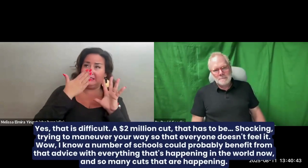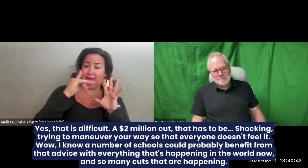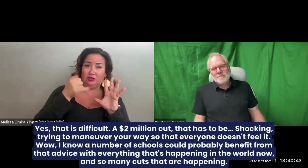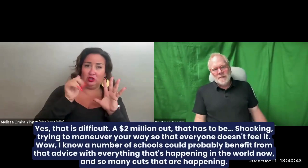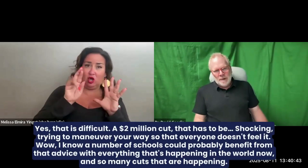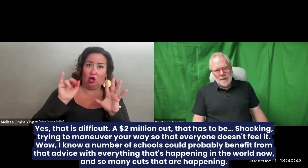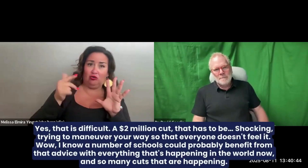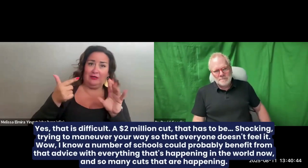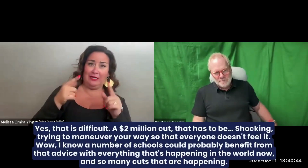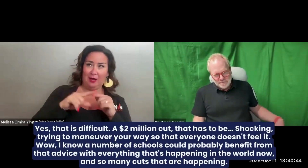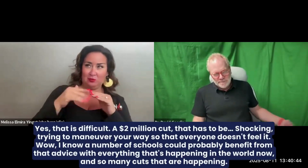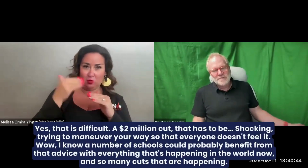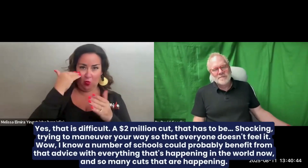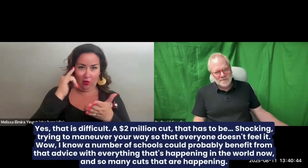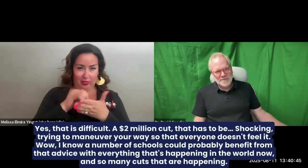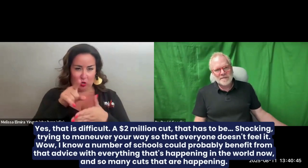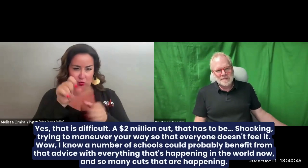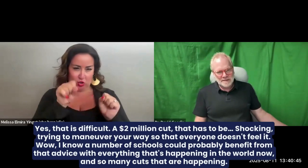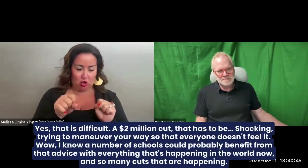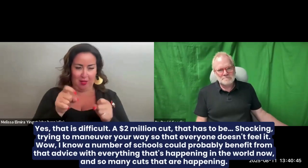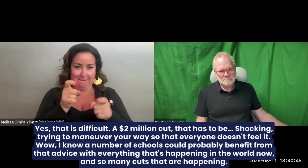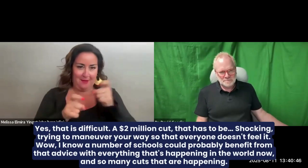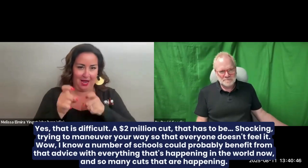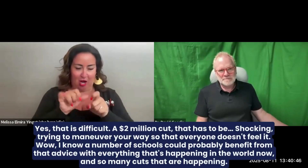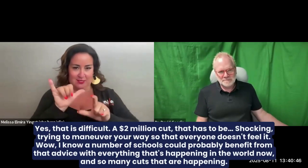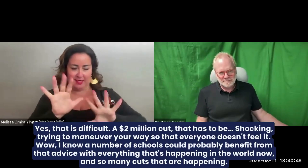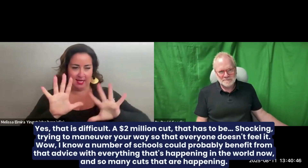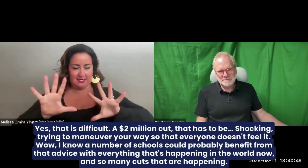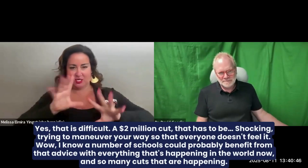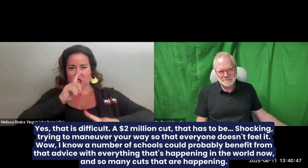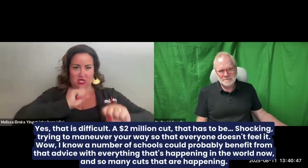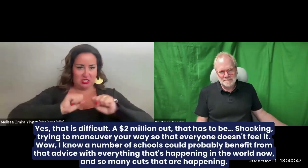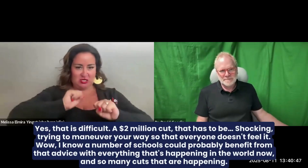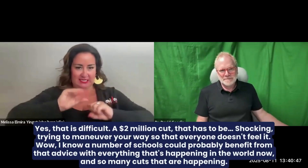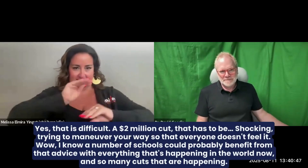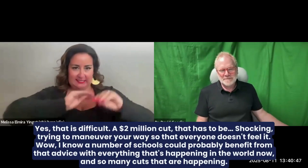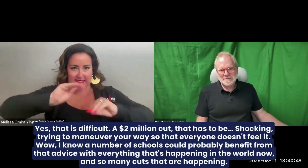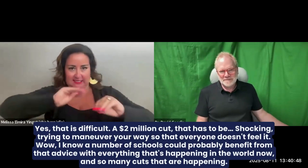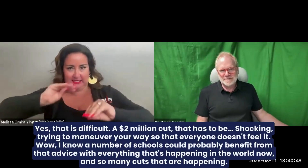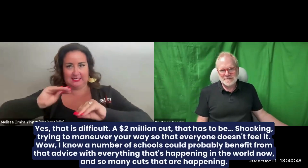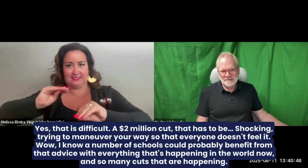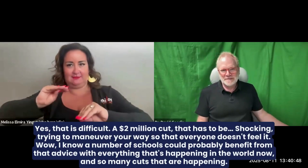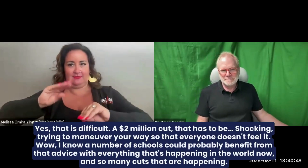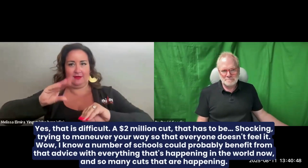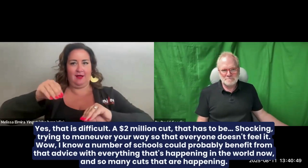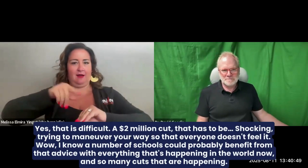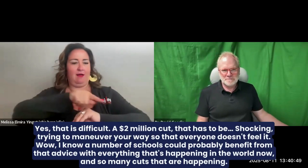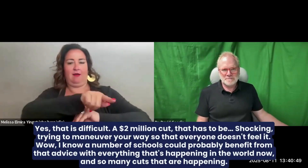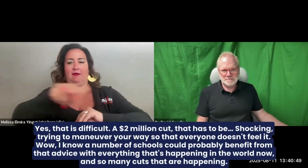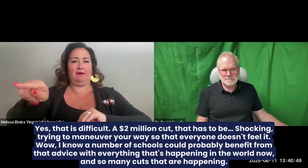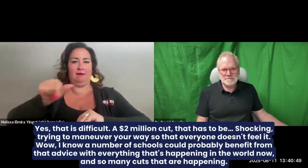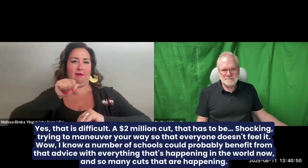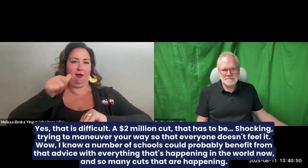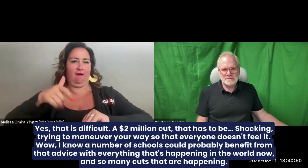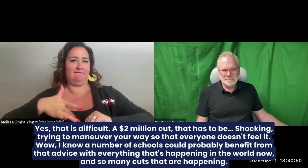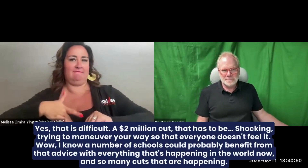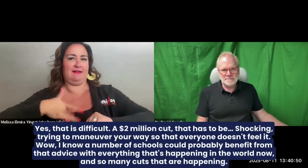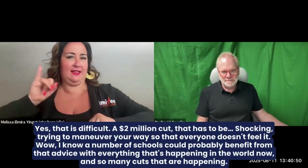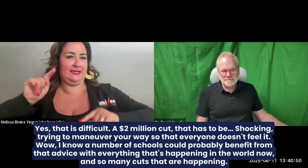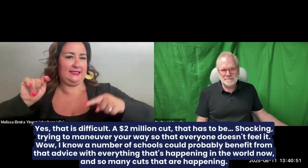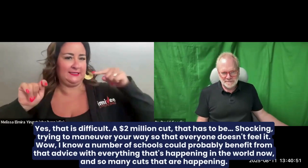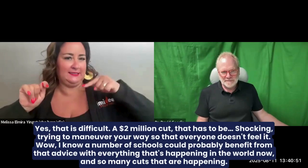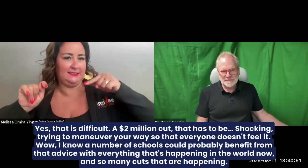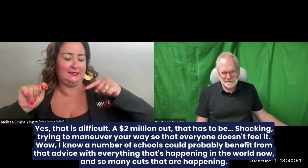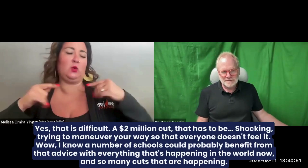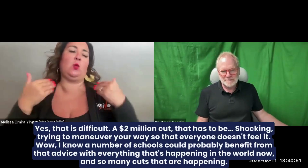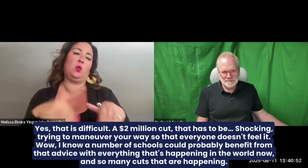essentially. Yes, that is difficult. A $2 million cut, that has to be shocking trying to